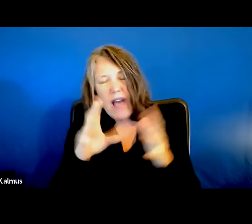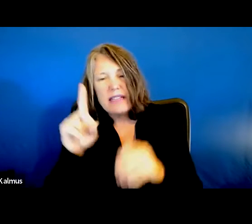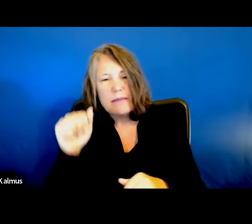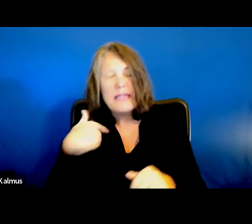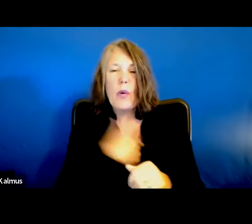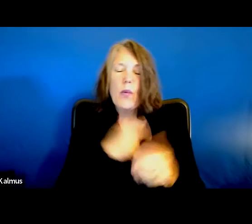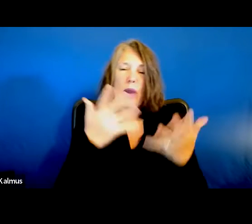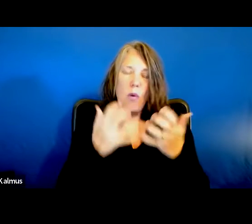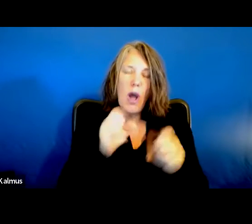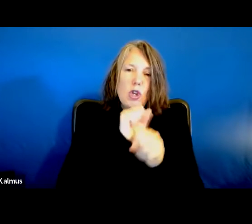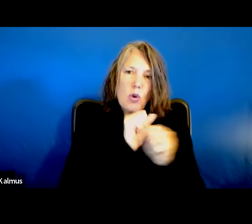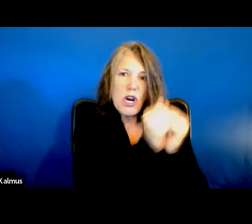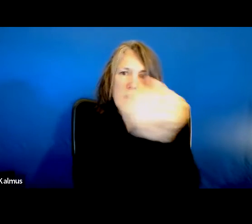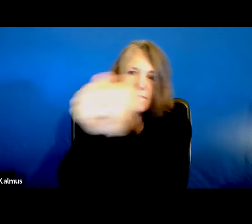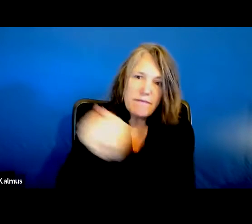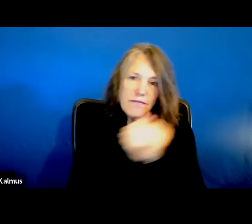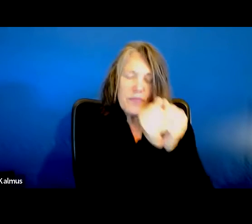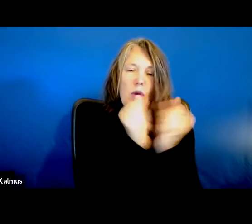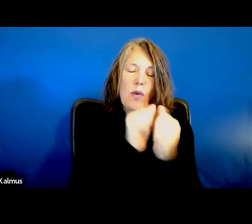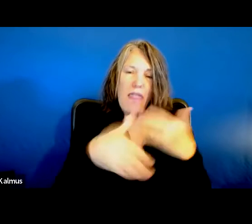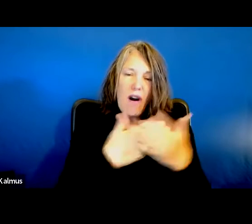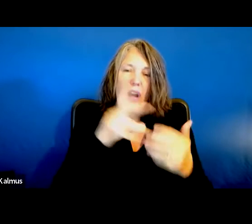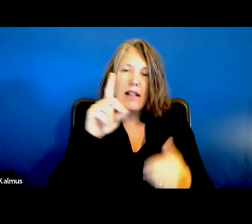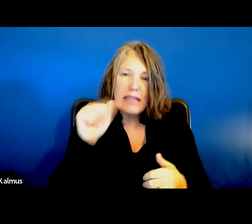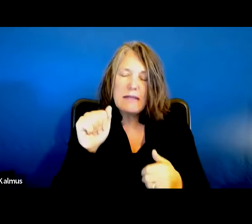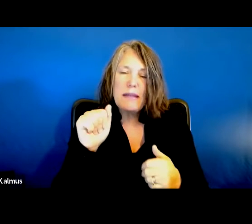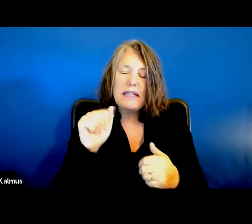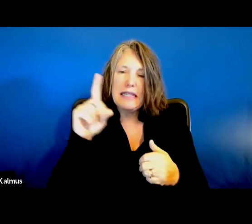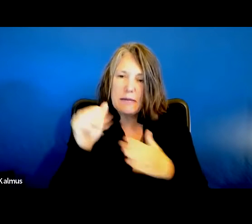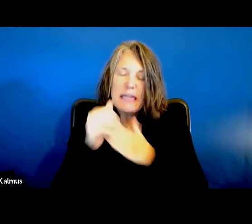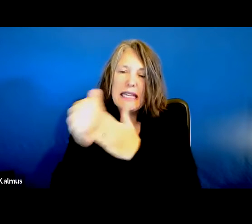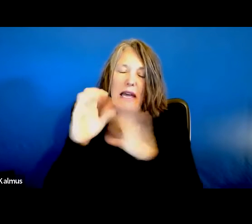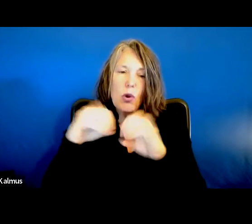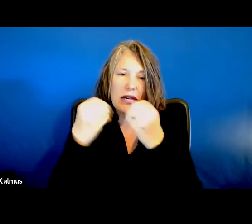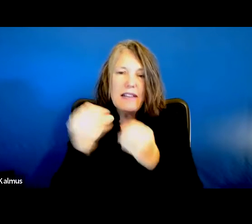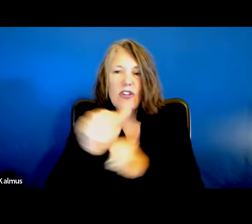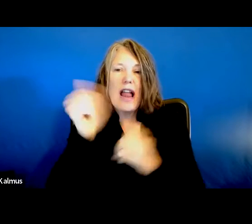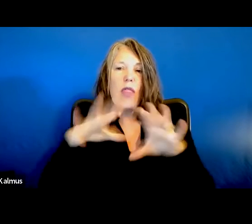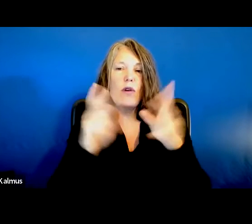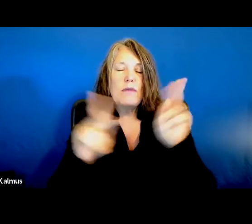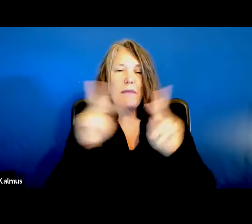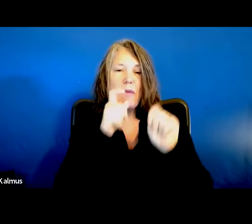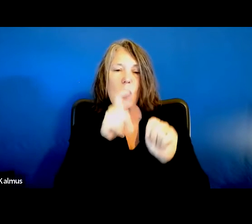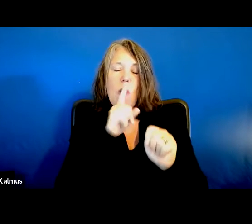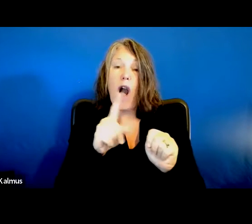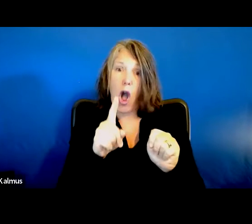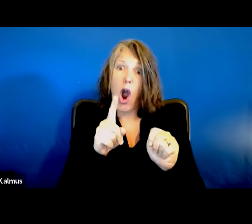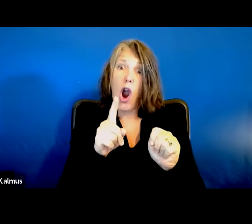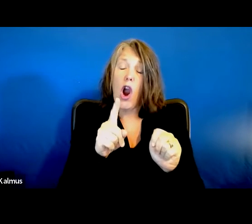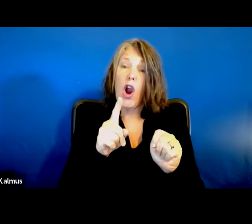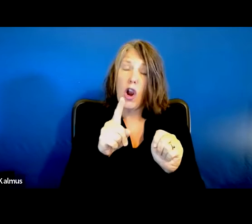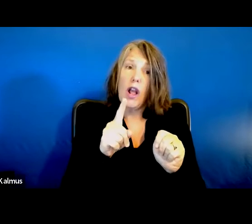in solidarity with all disabled people, disability-led organizations, and other groups of people who are systematically